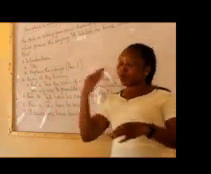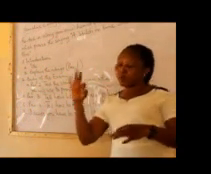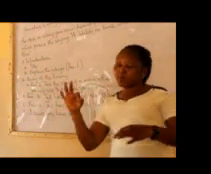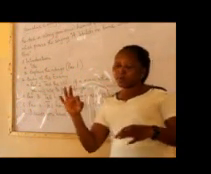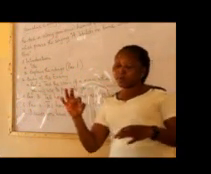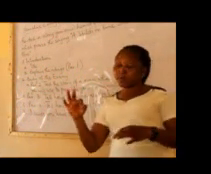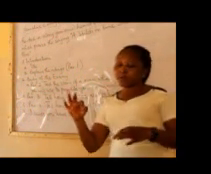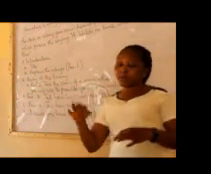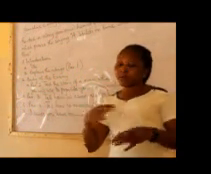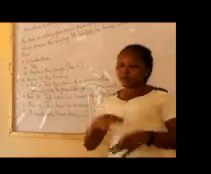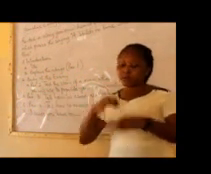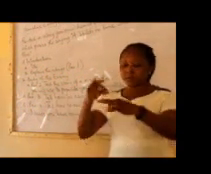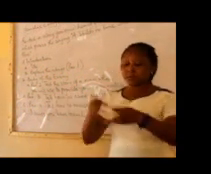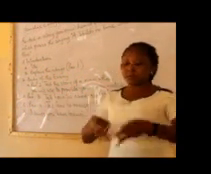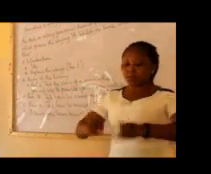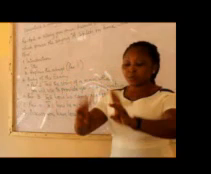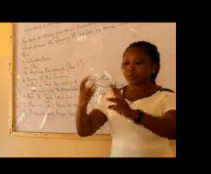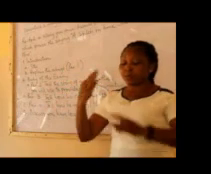continuous writing.